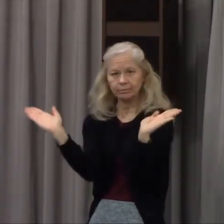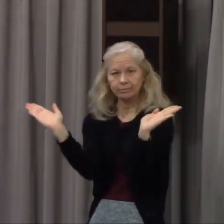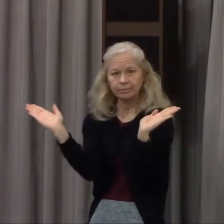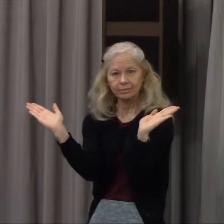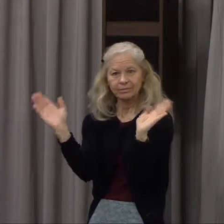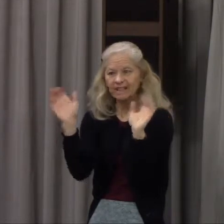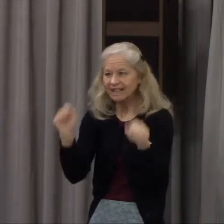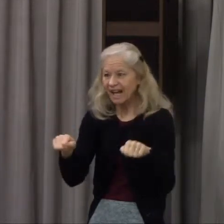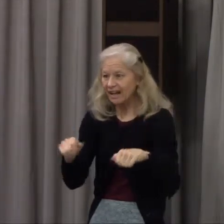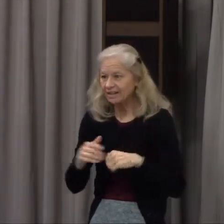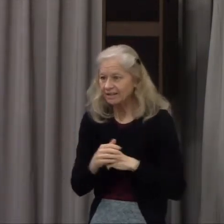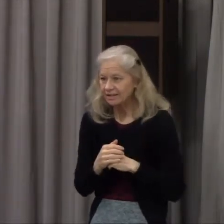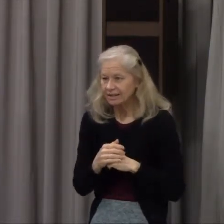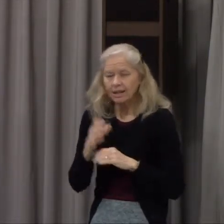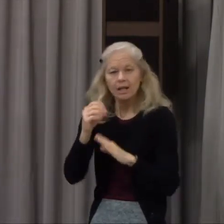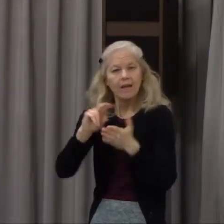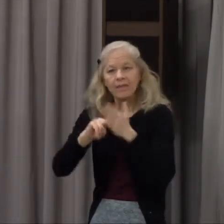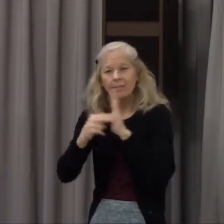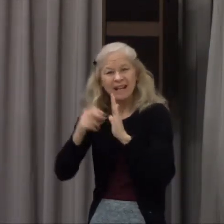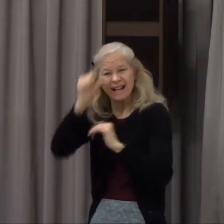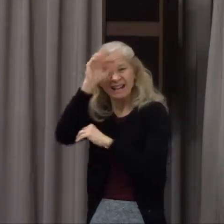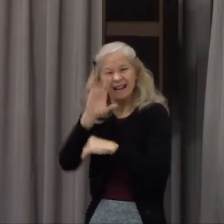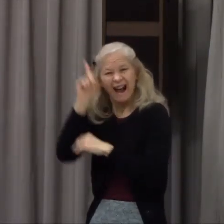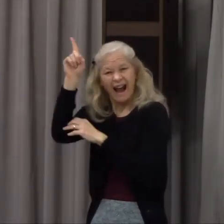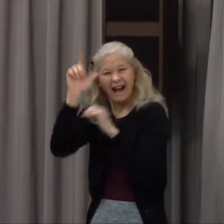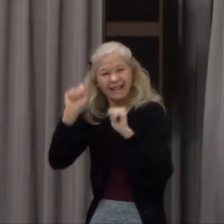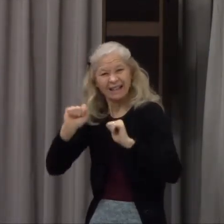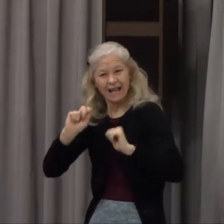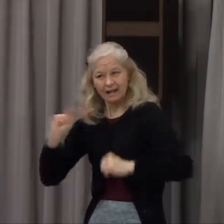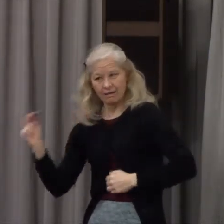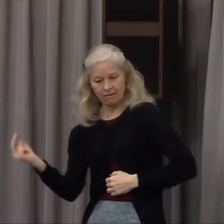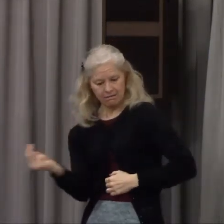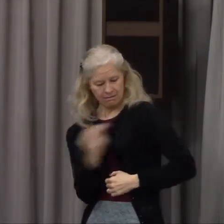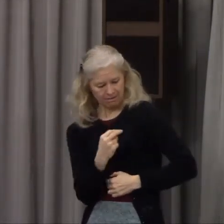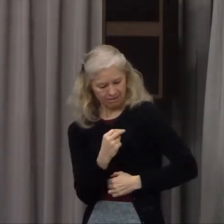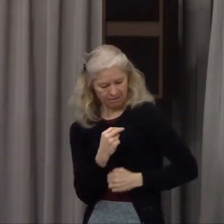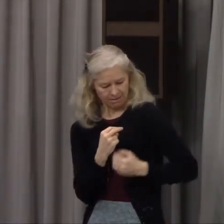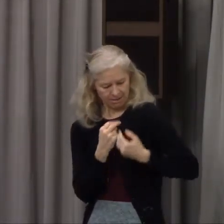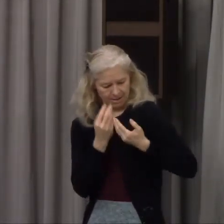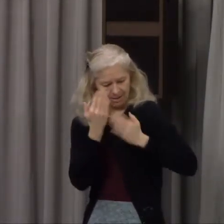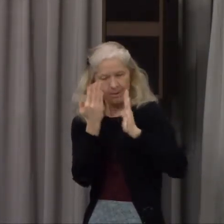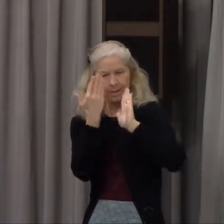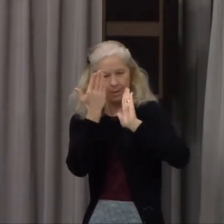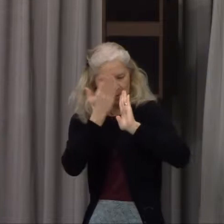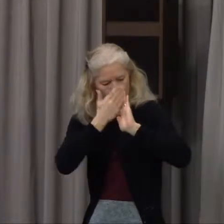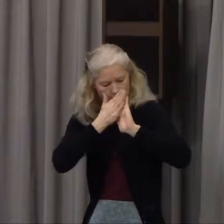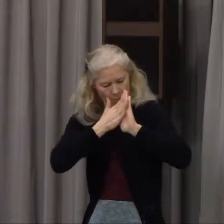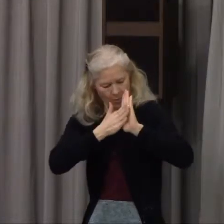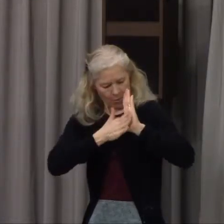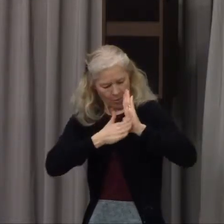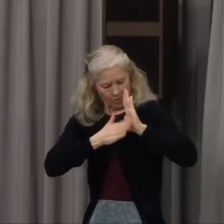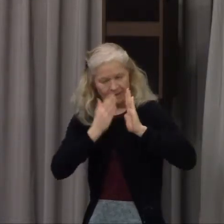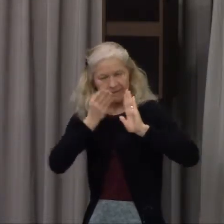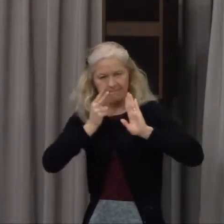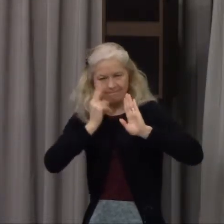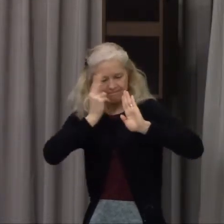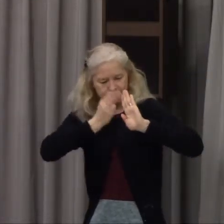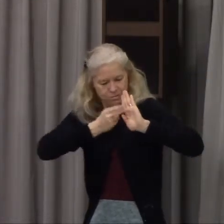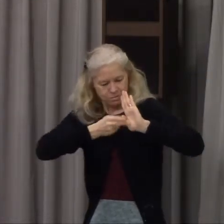That he's always looking at my motives and yours. That he's always seeing my thoughts and